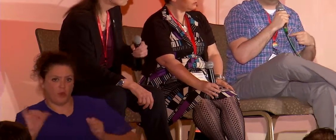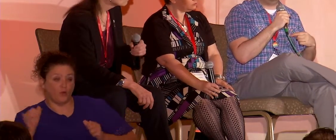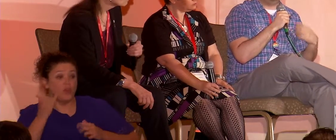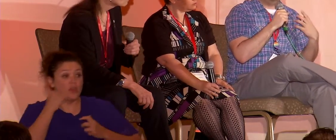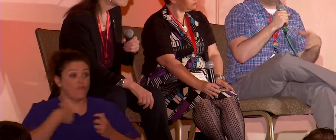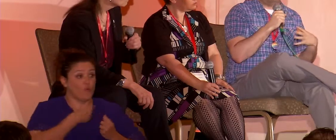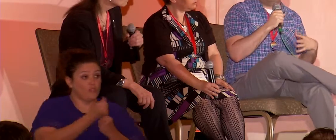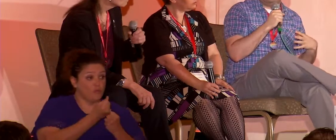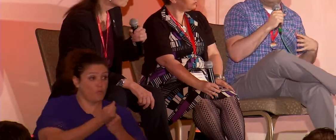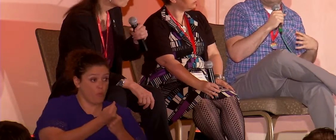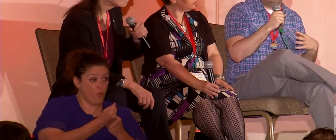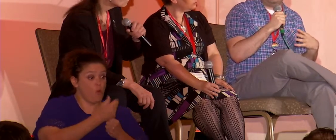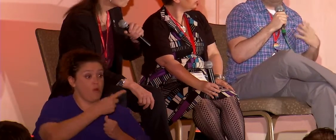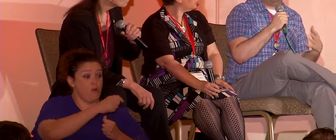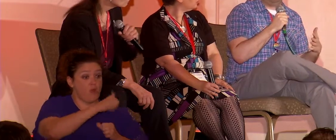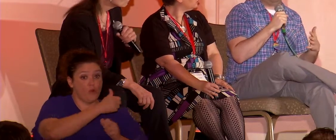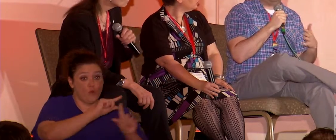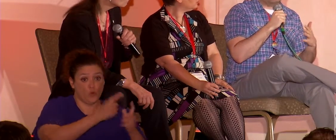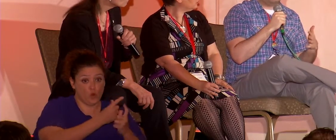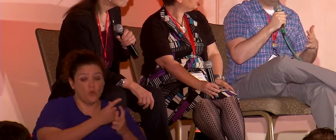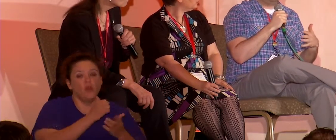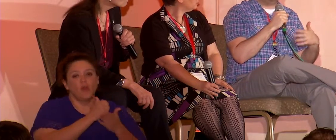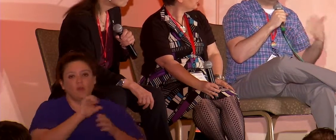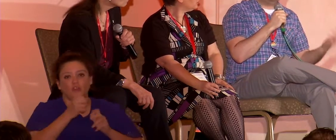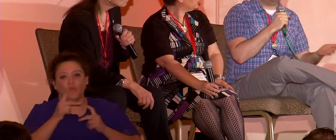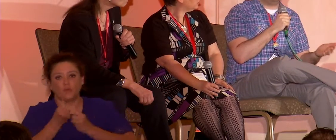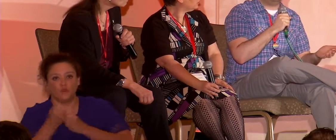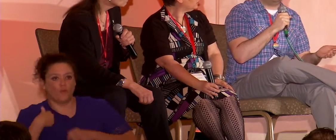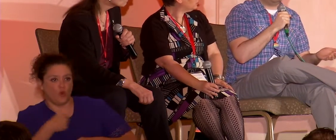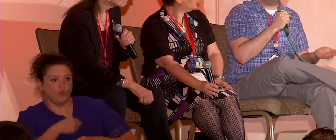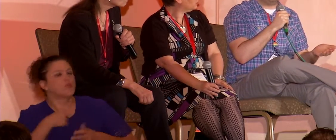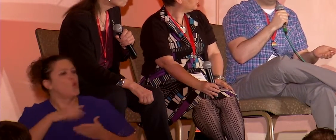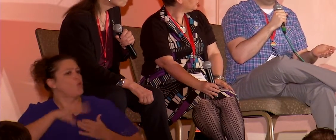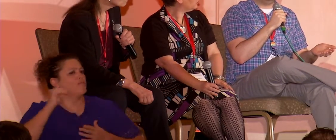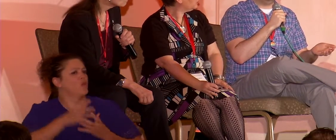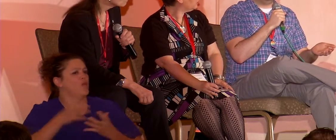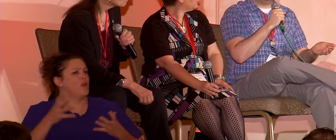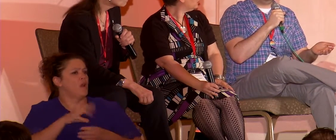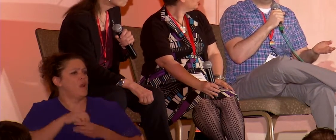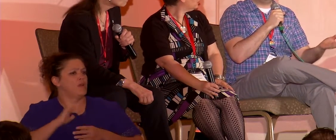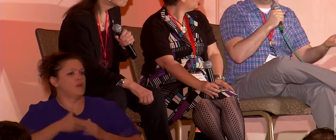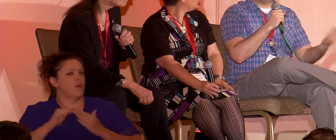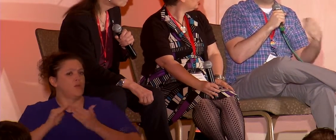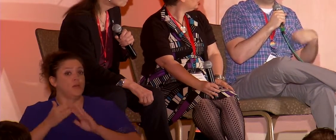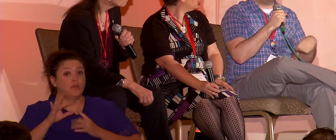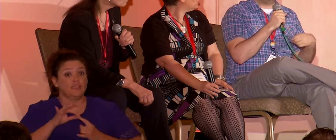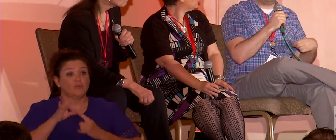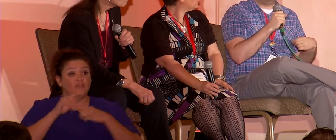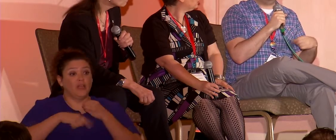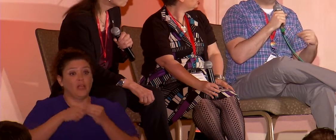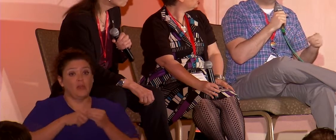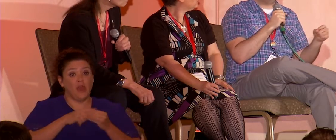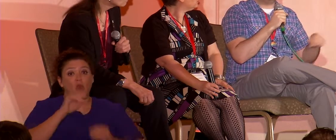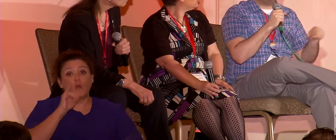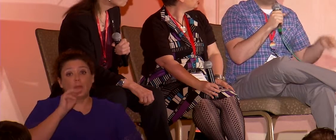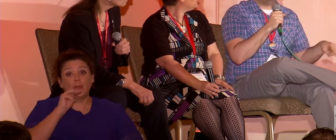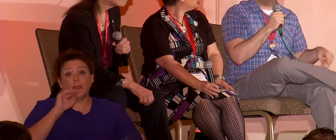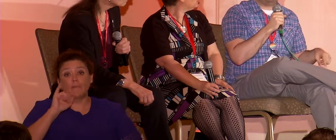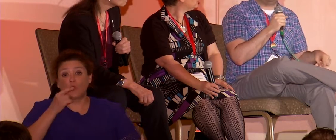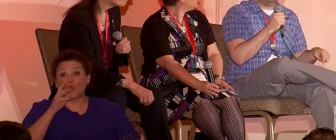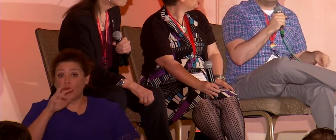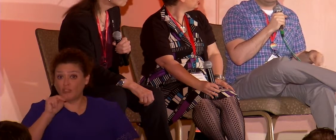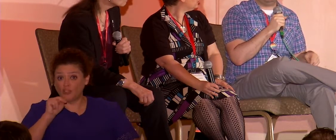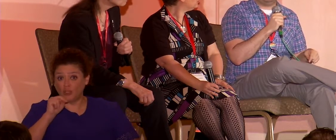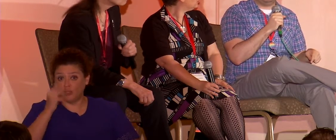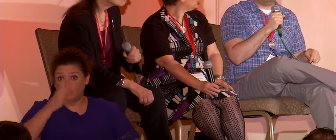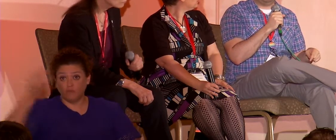is something the LGBT community has learned a lot, particularly around the issue of immigration. The idea of coming out is something we also share